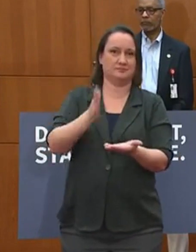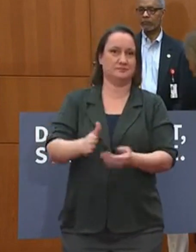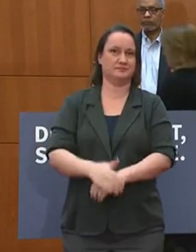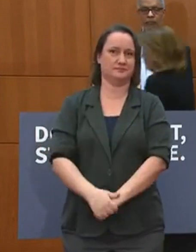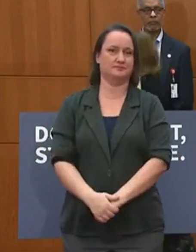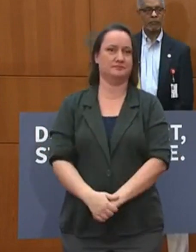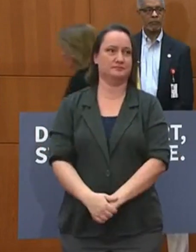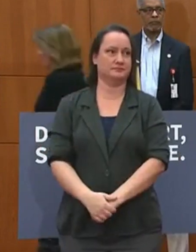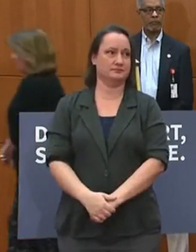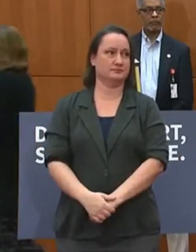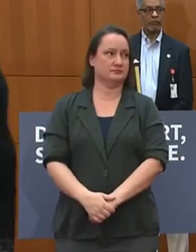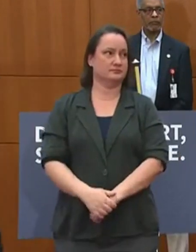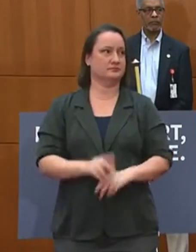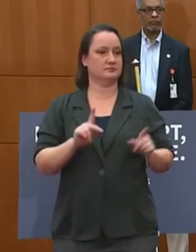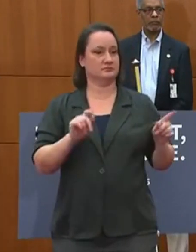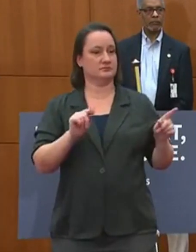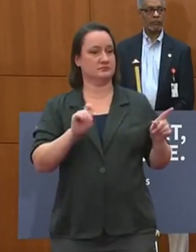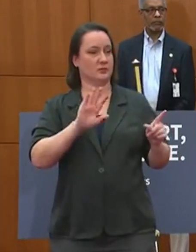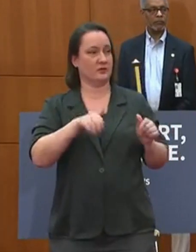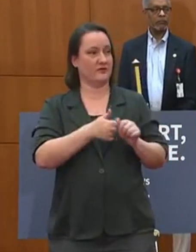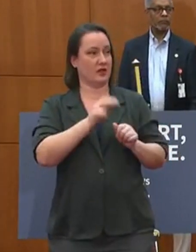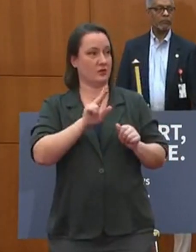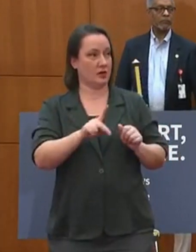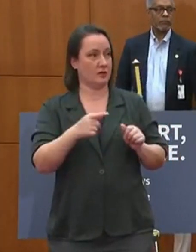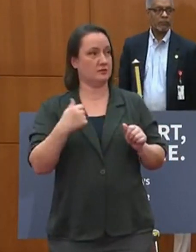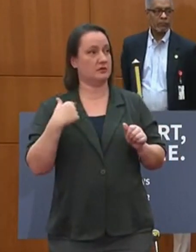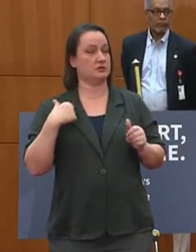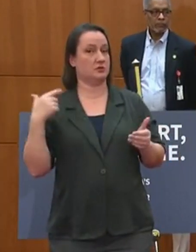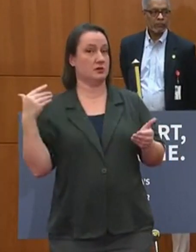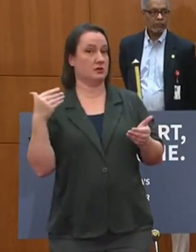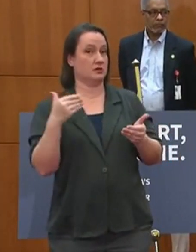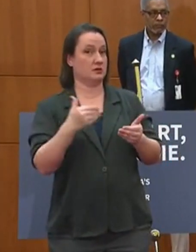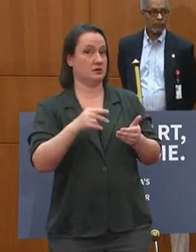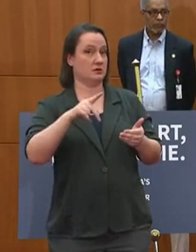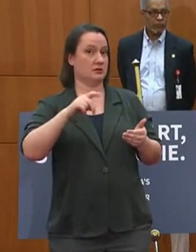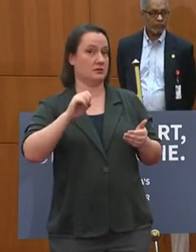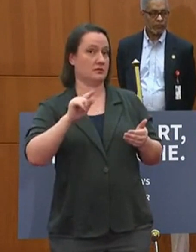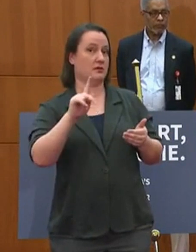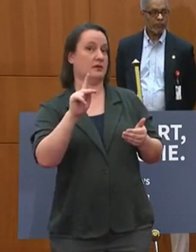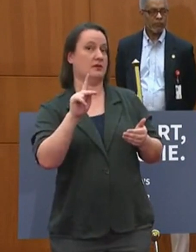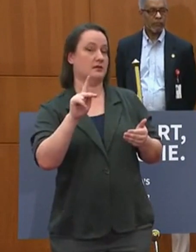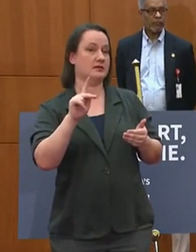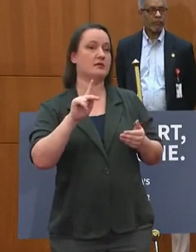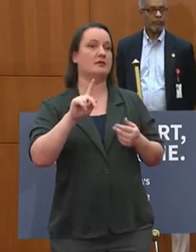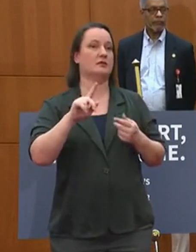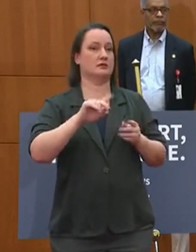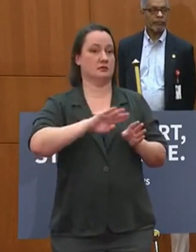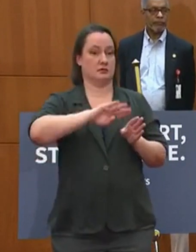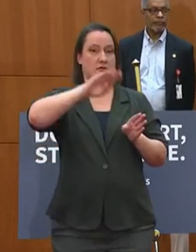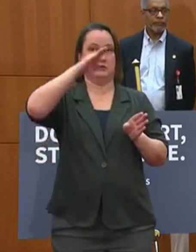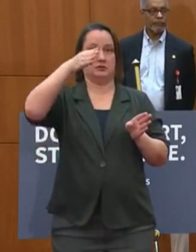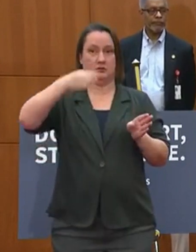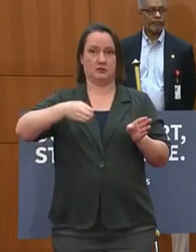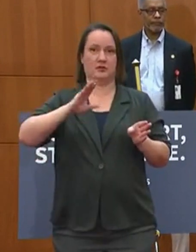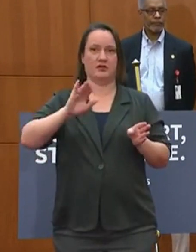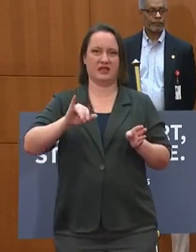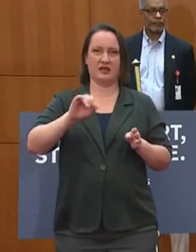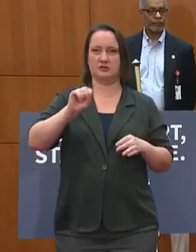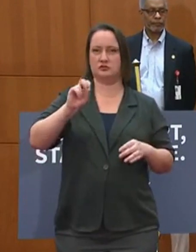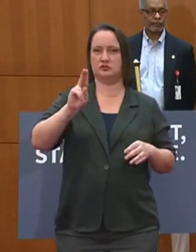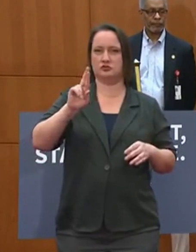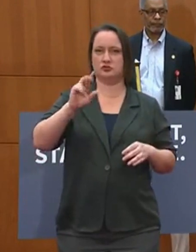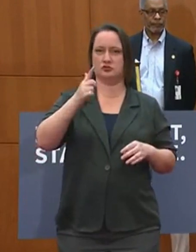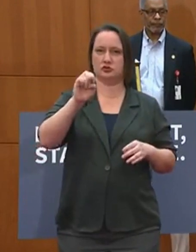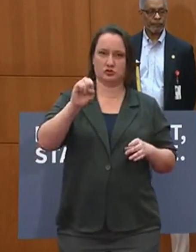And Kate, I think just to follow up, as we get closer to the peak, when we're really looking at the surge, which again we predict